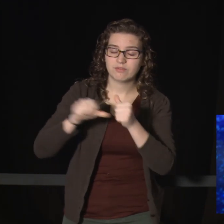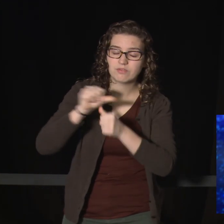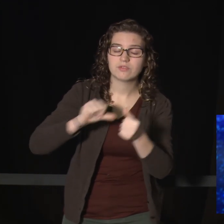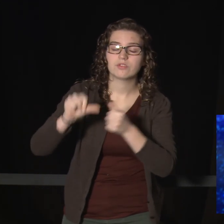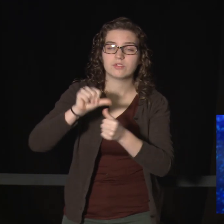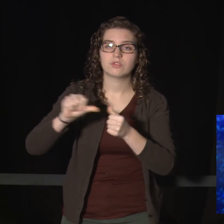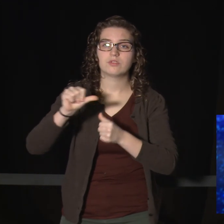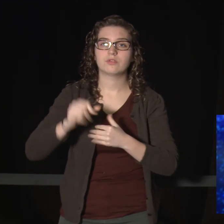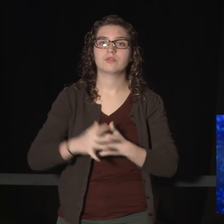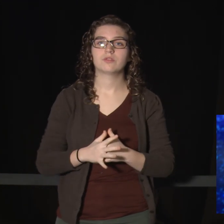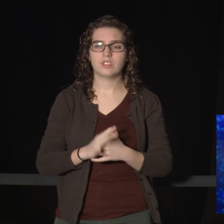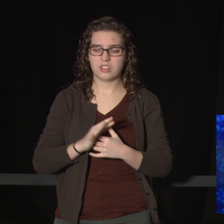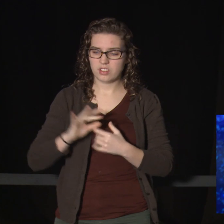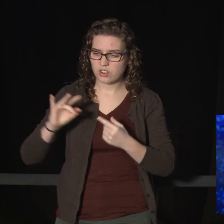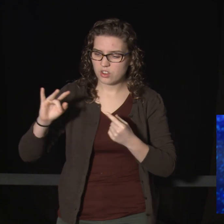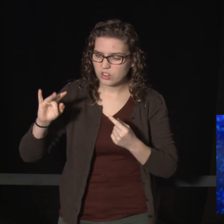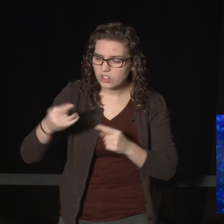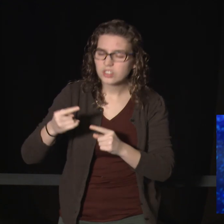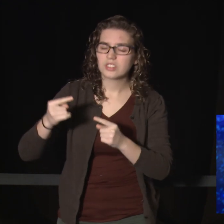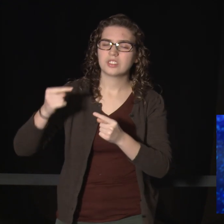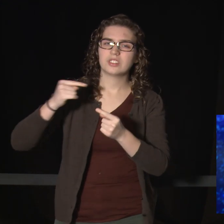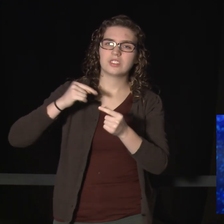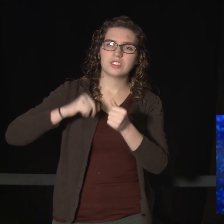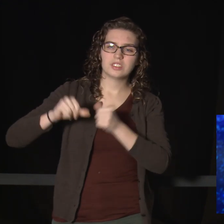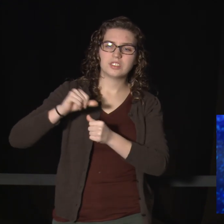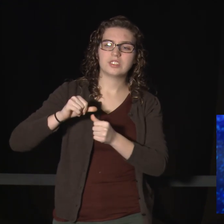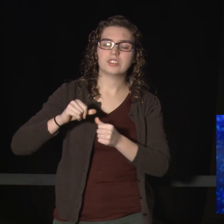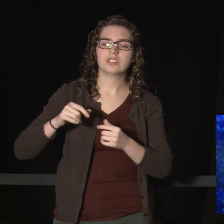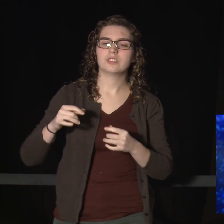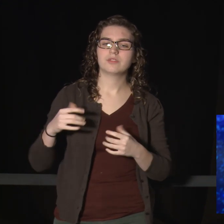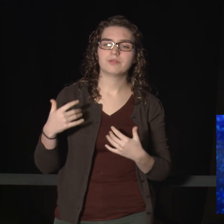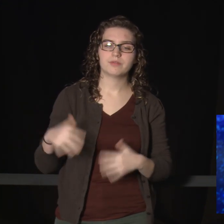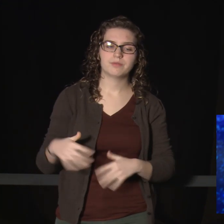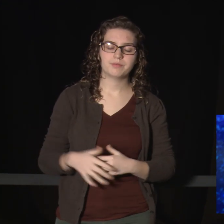hurt each other.